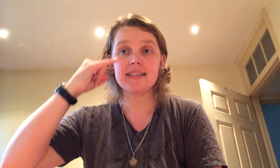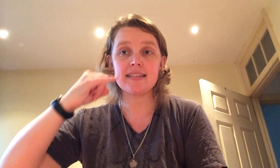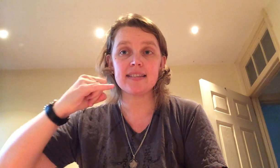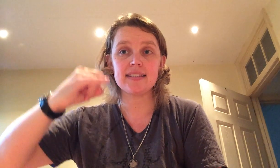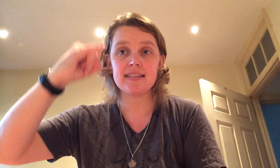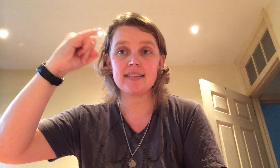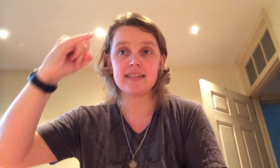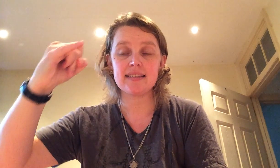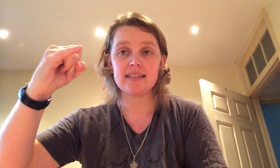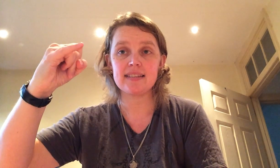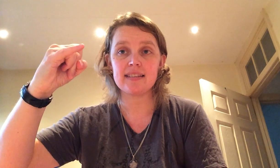S.